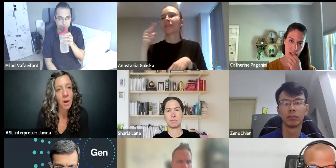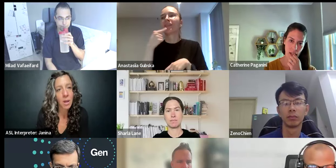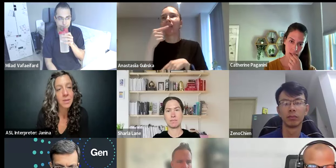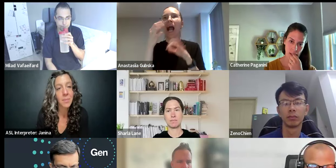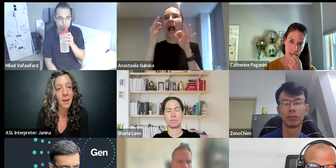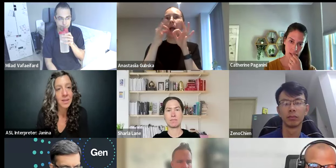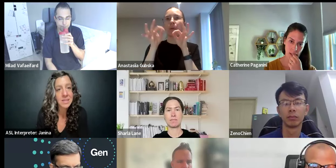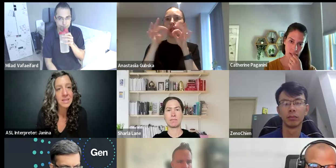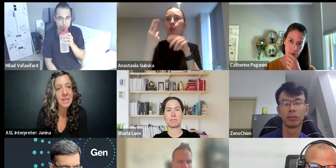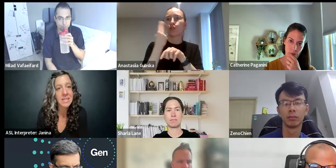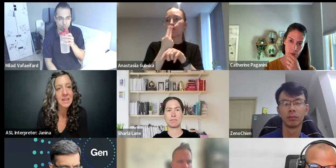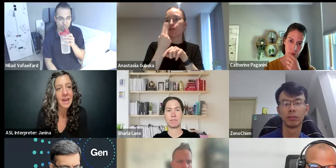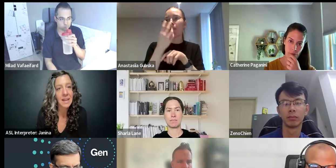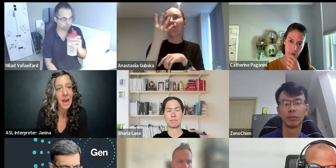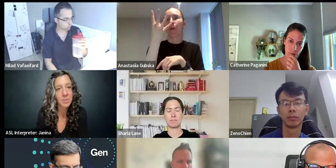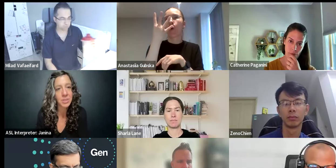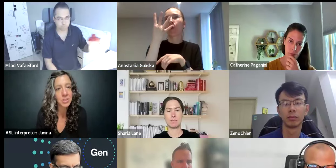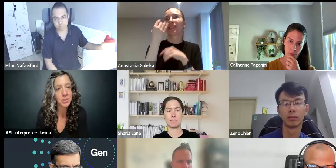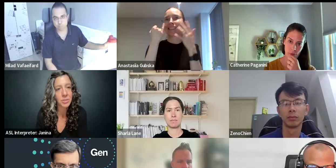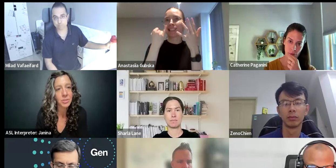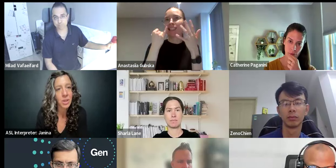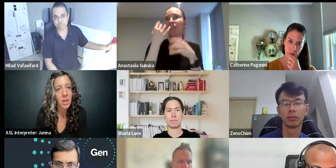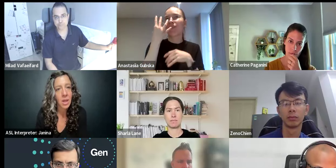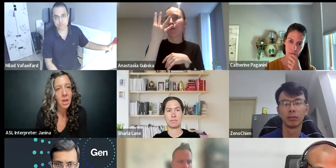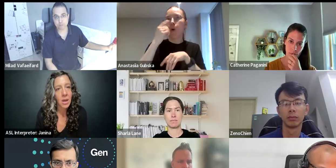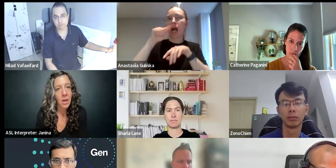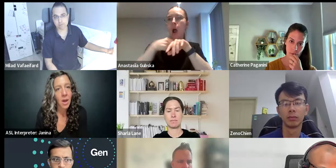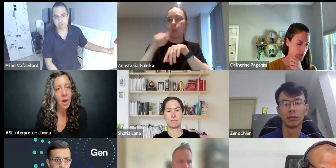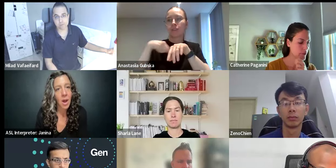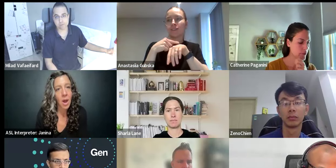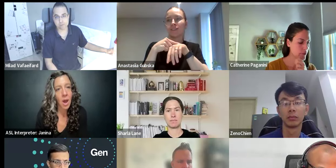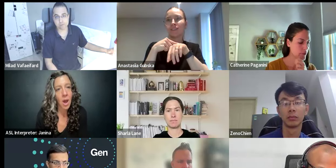the KubeCon in Paris, and they said that caption users